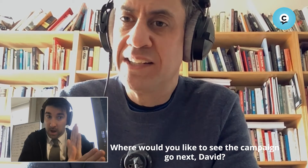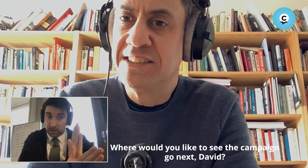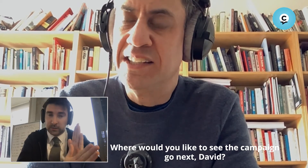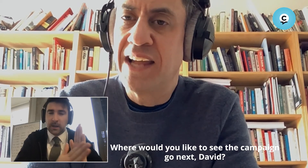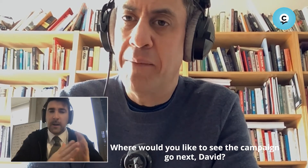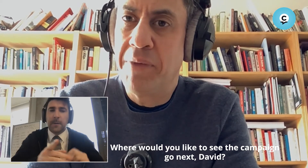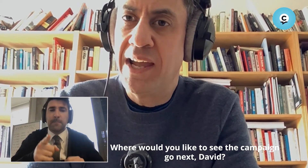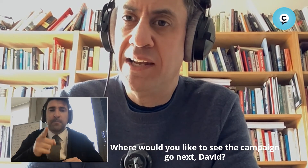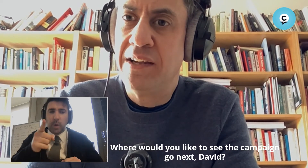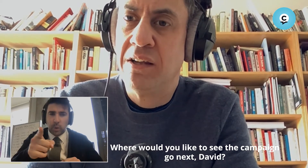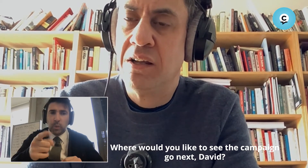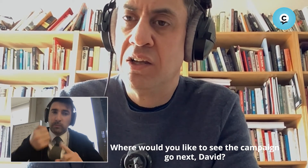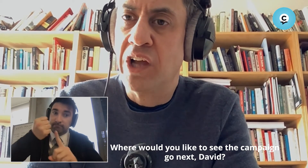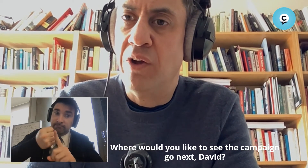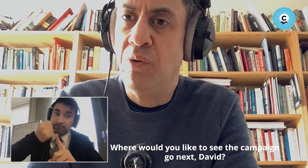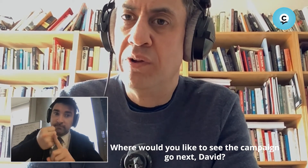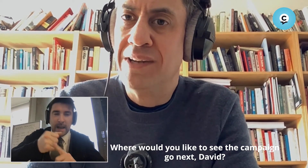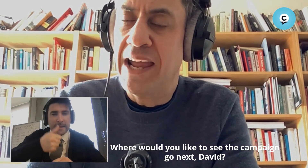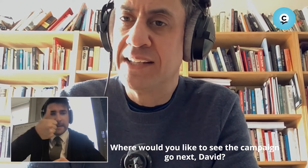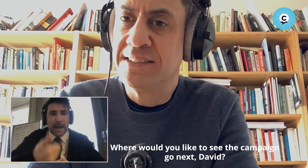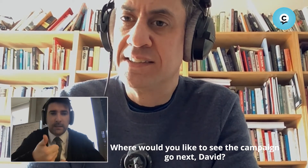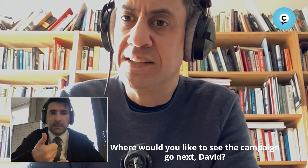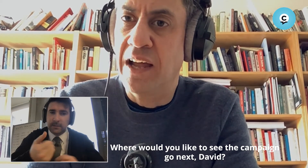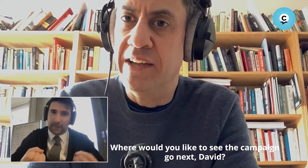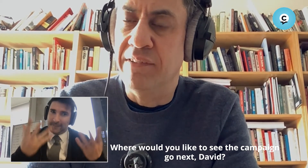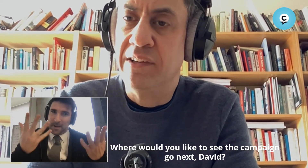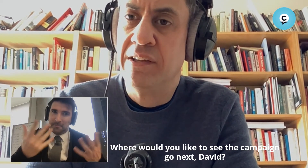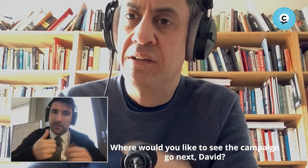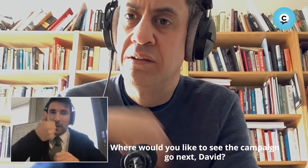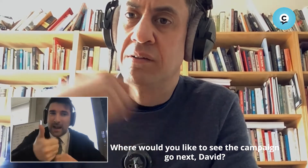to see the campaign go next, David?